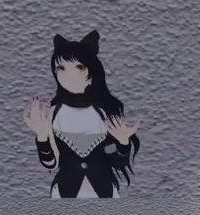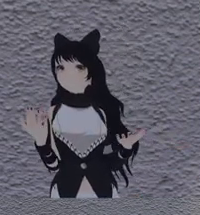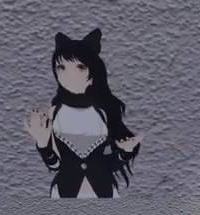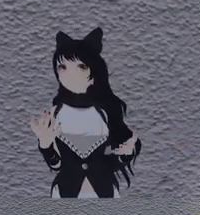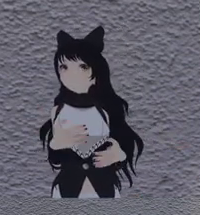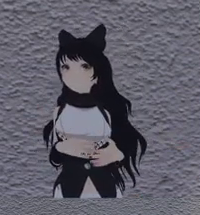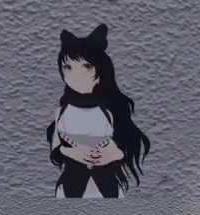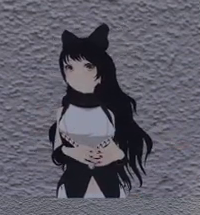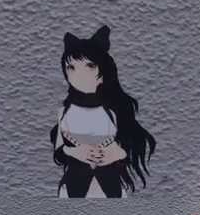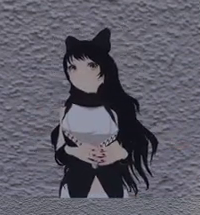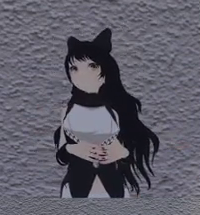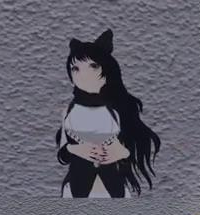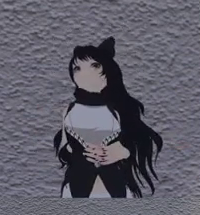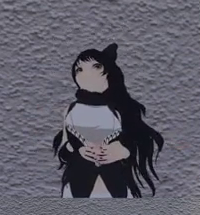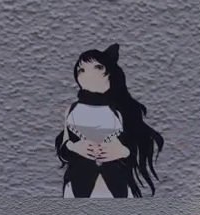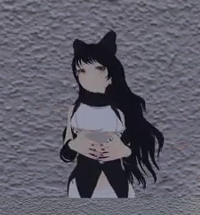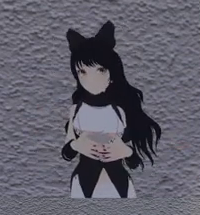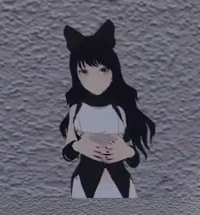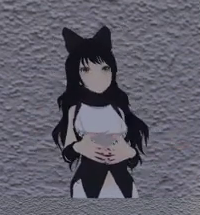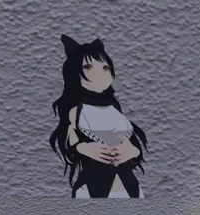Now this one, what is it?